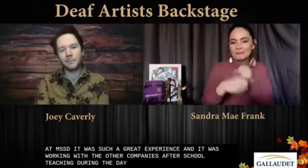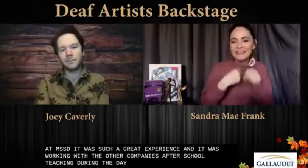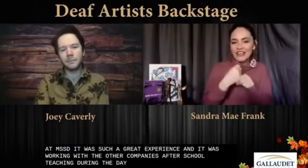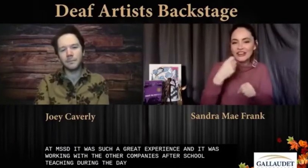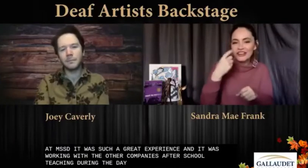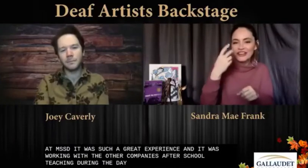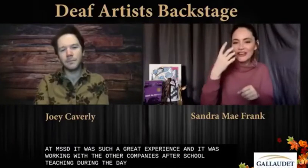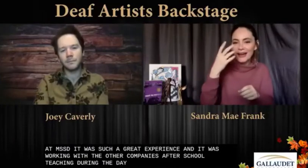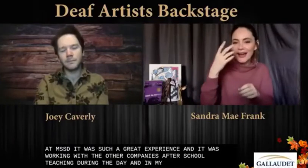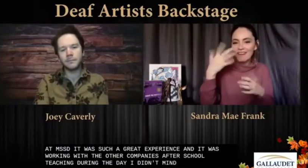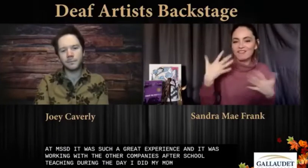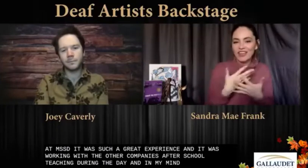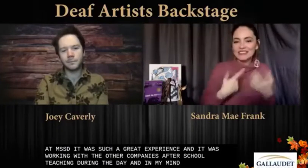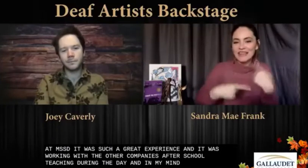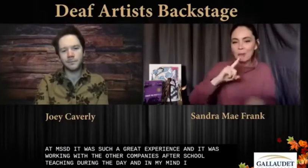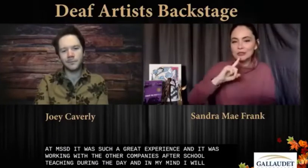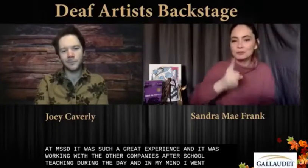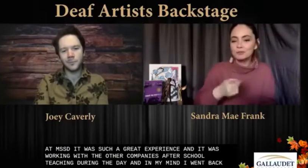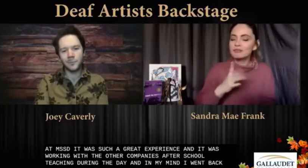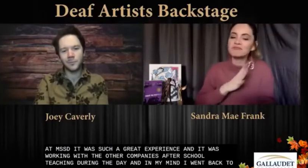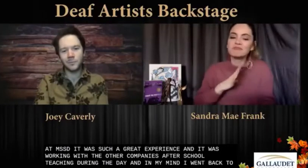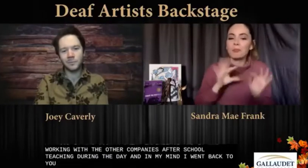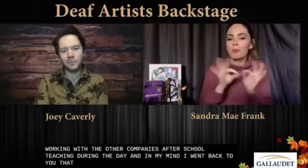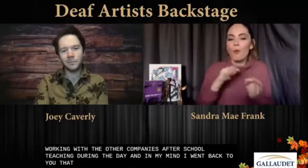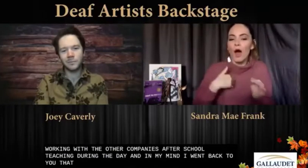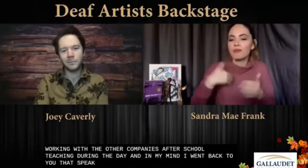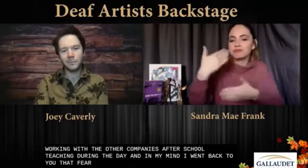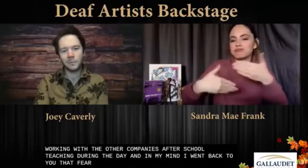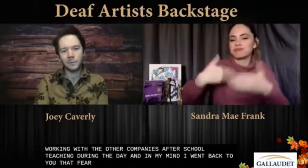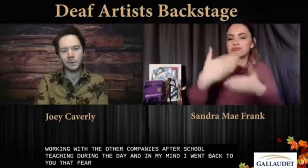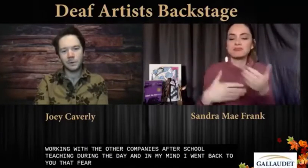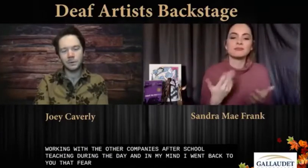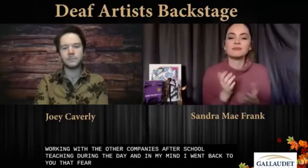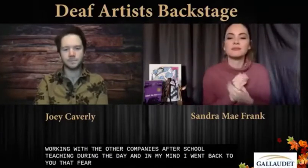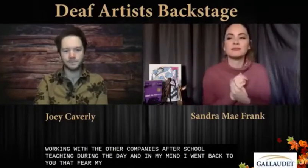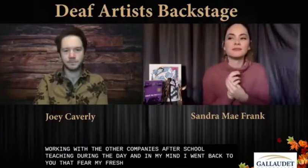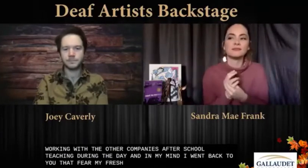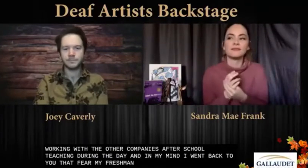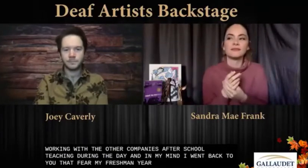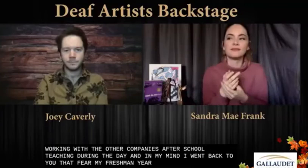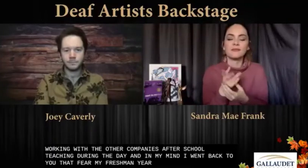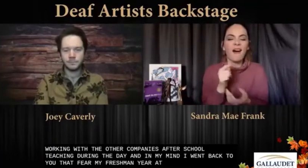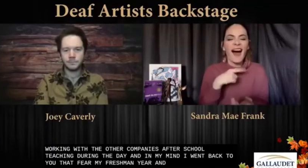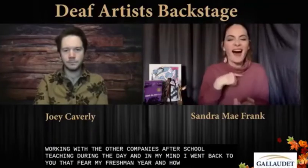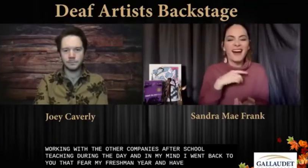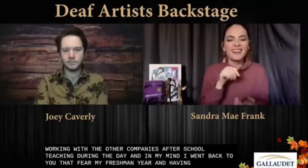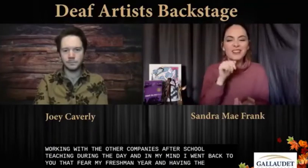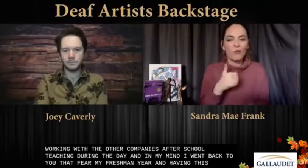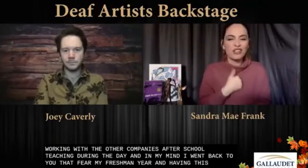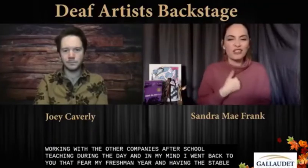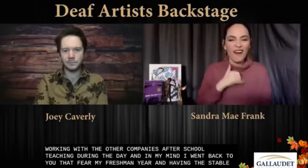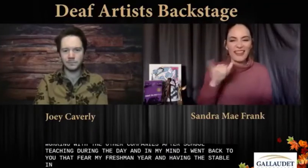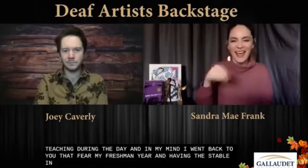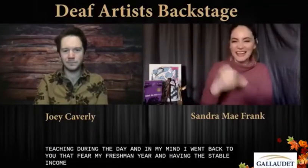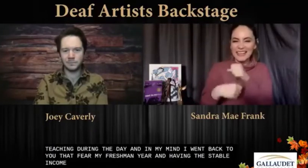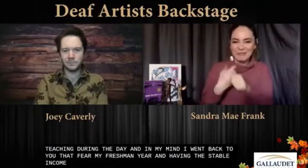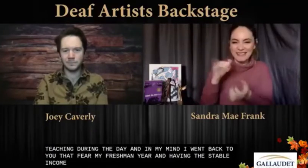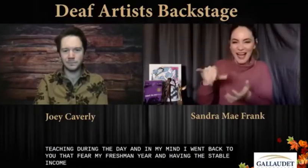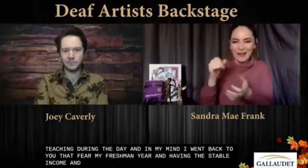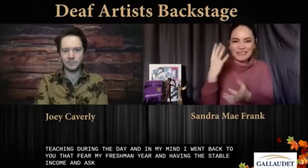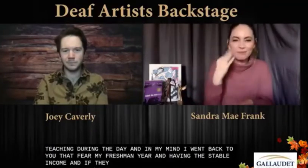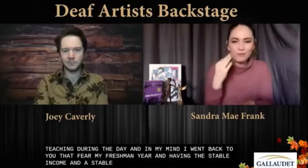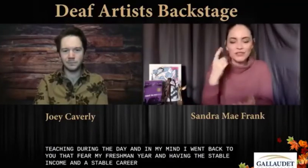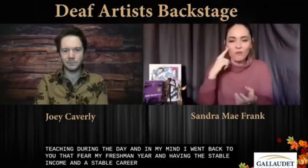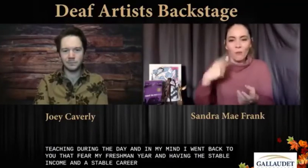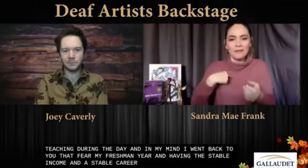day and in my mind I went back to that fear of my freshman year and having the stable income and a